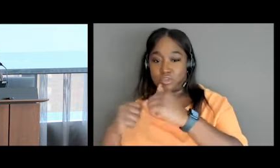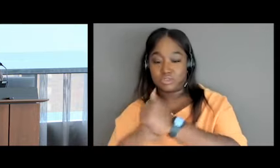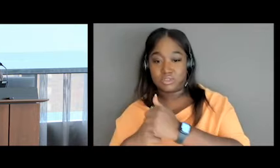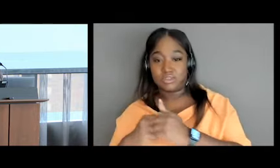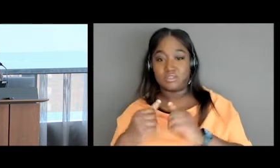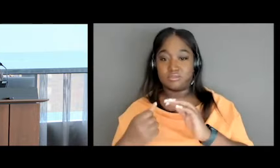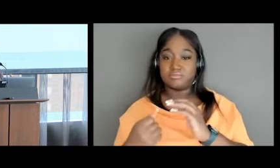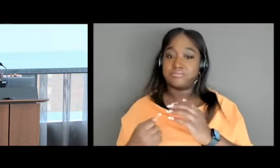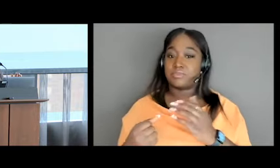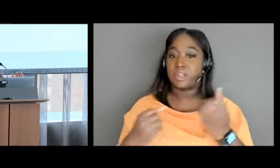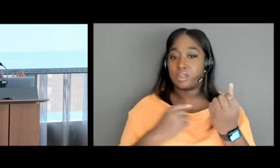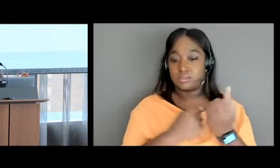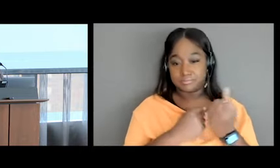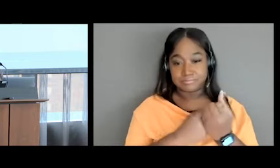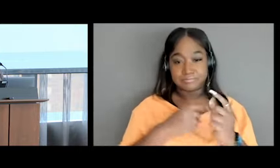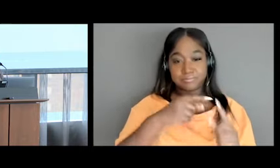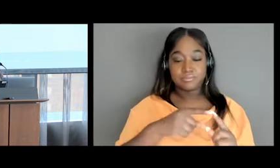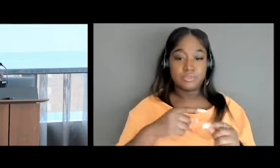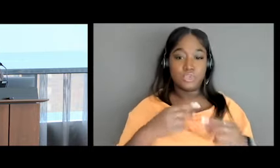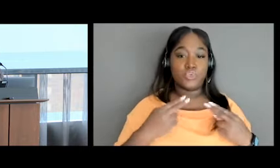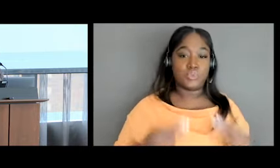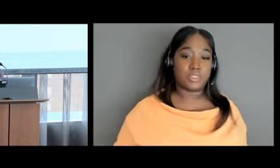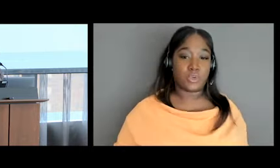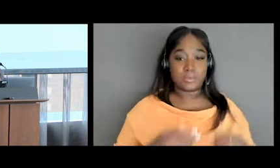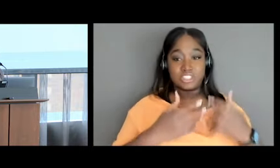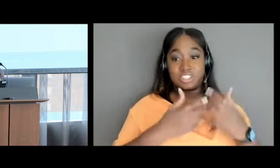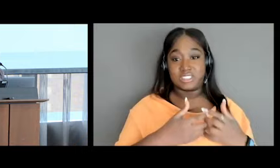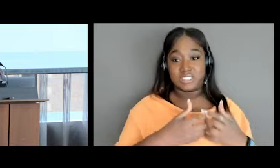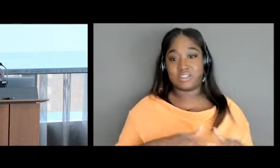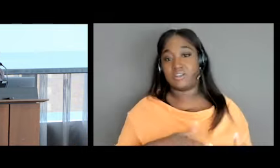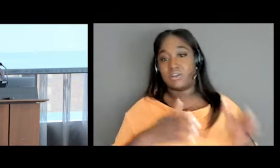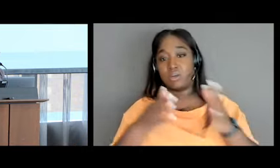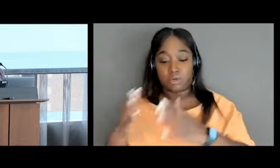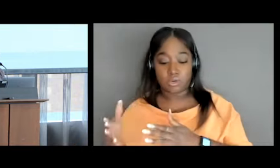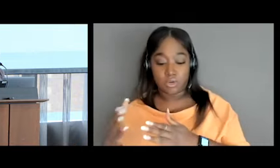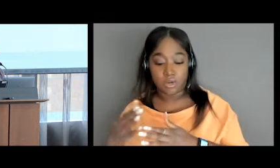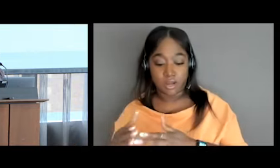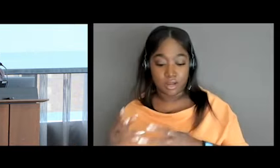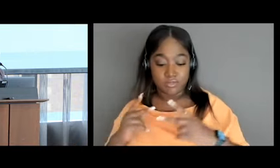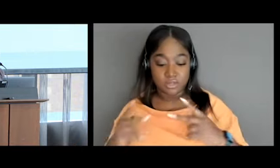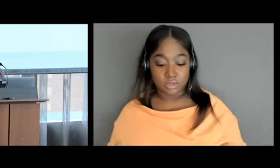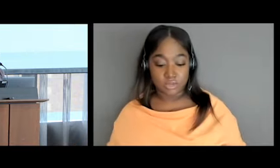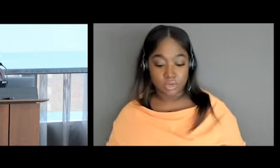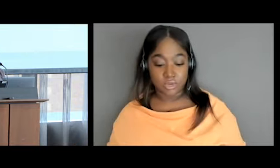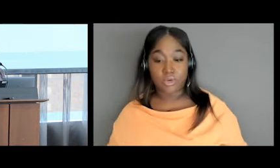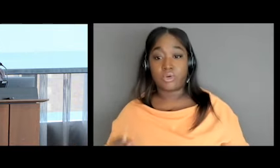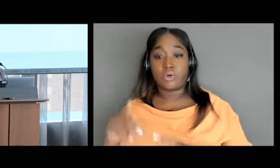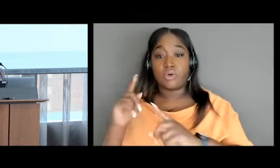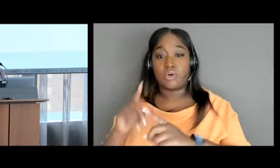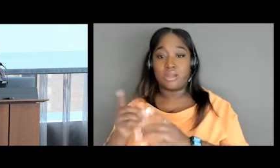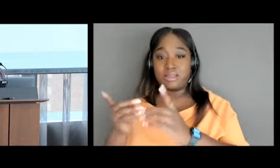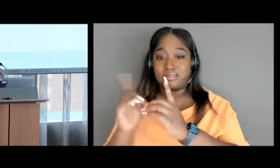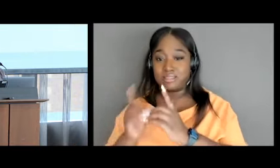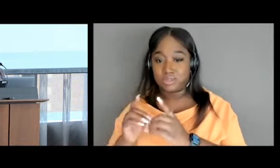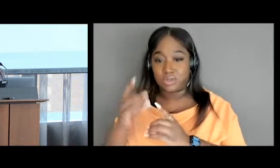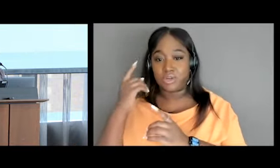institutional side, or it might be physical or digital on the infrastructure side. Is that fair